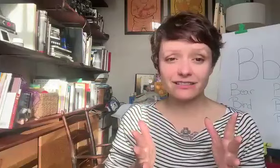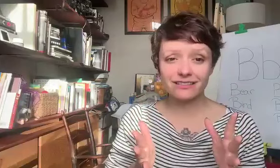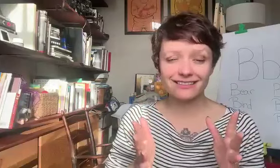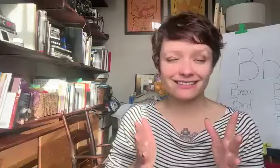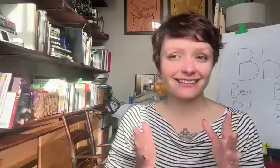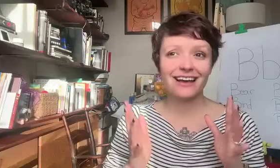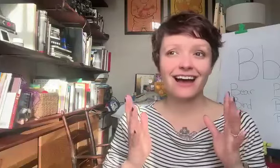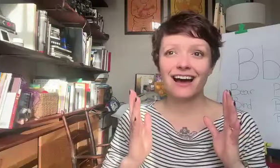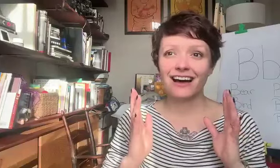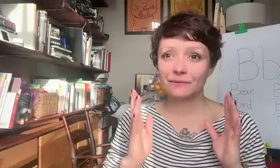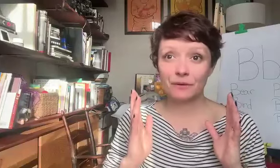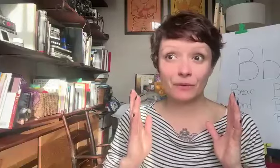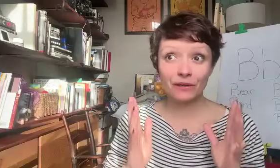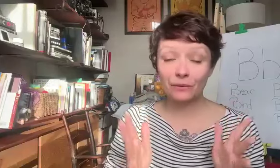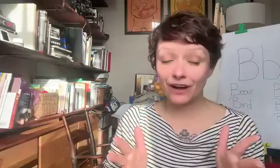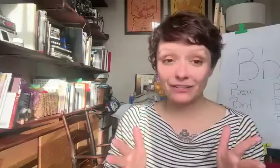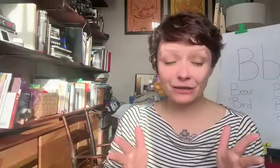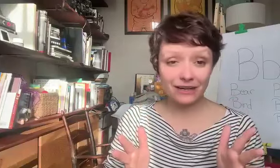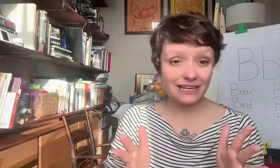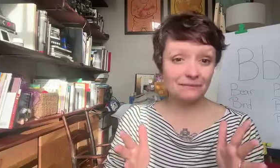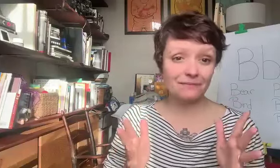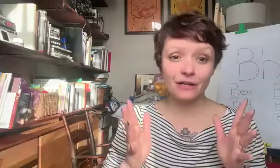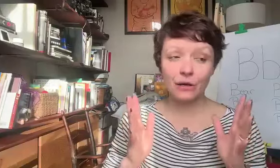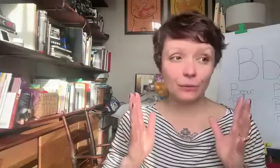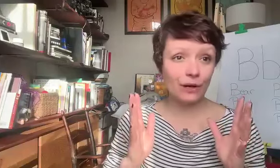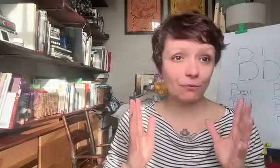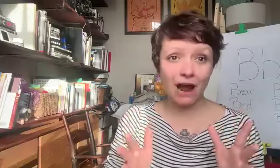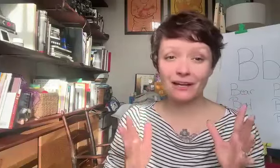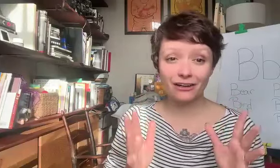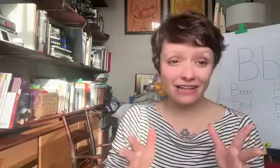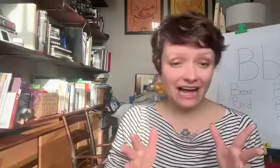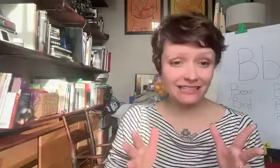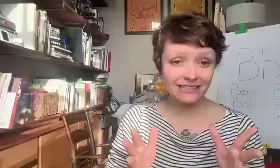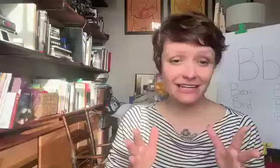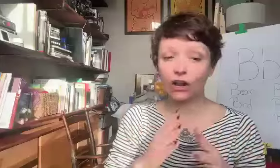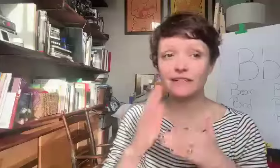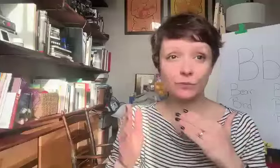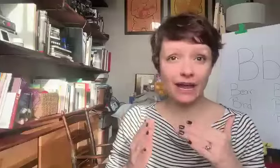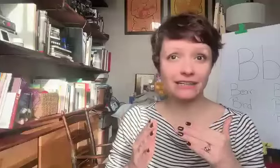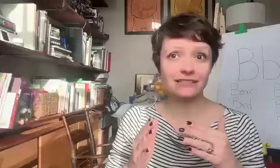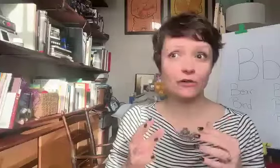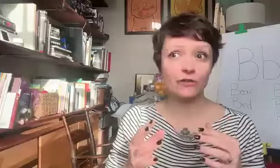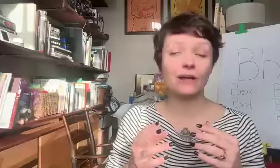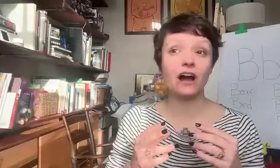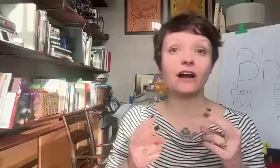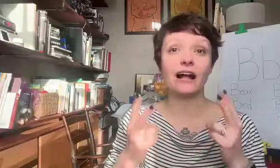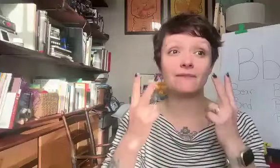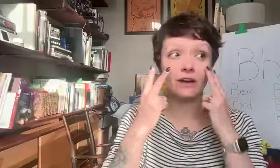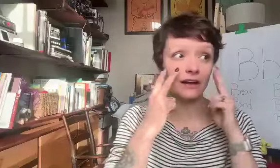emotions, something we really work on during reg time. We are priming our class in all of these ways to know that we are a